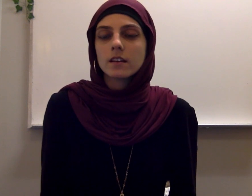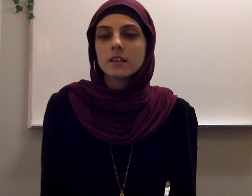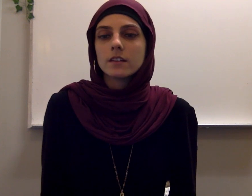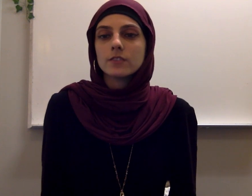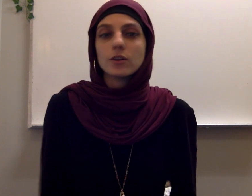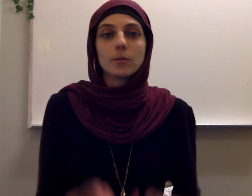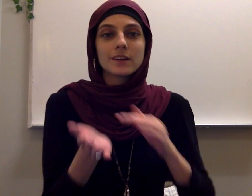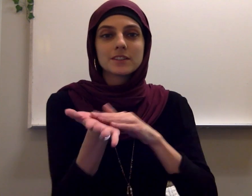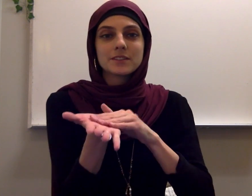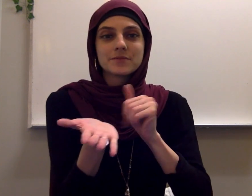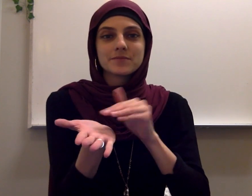Soap.